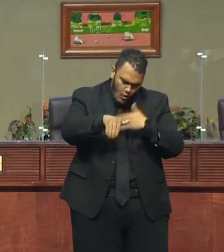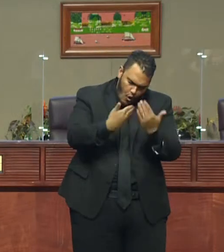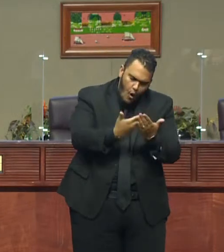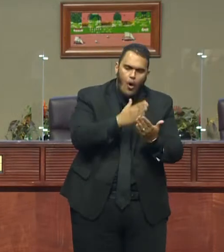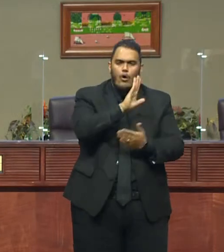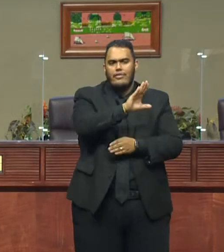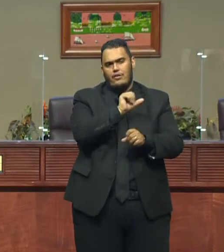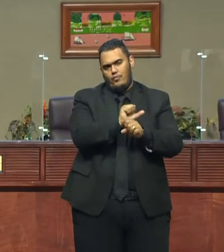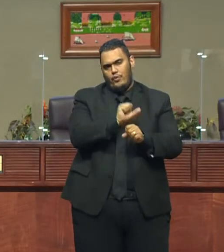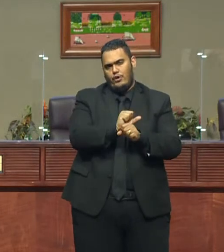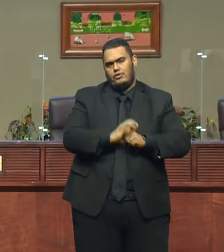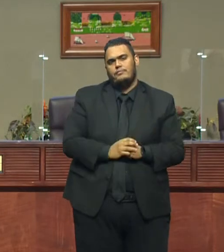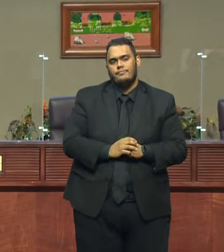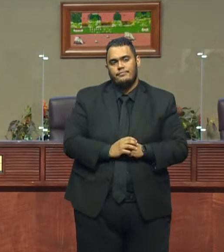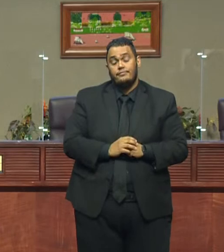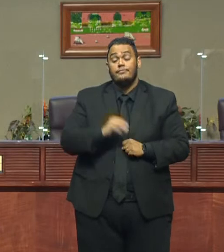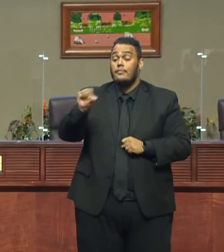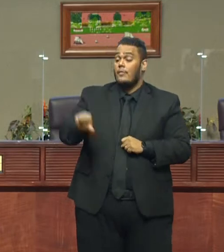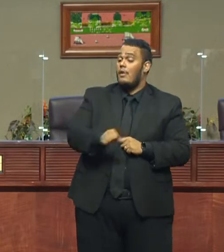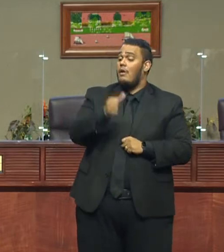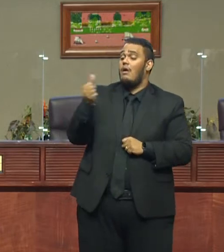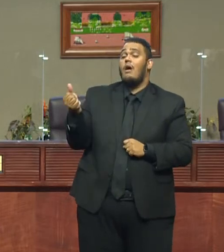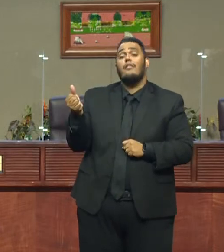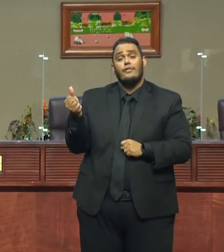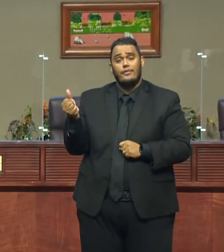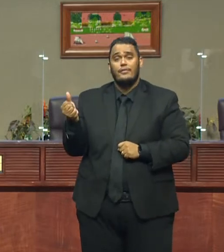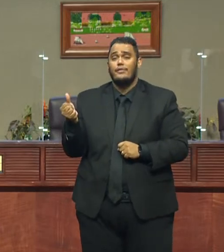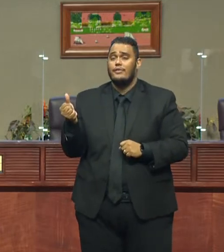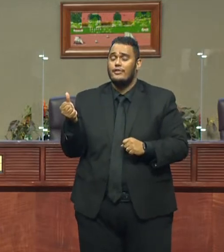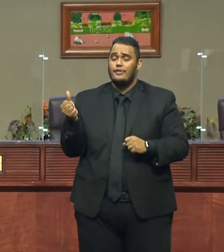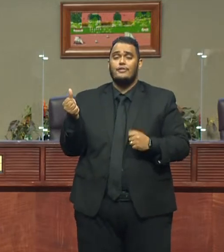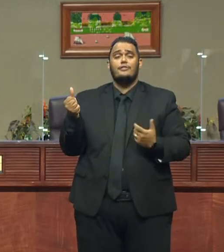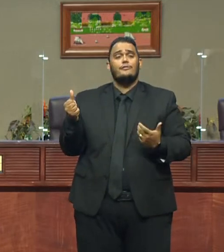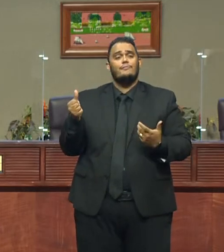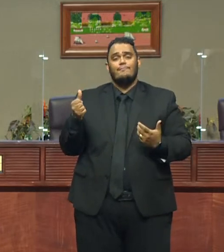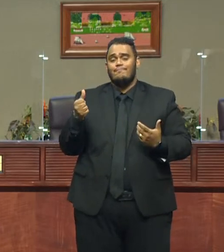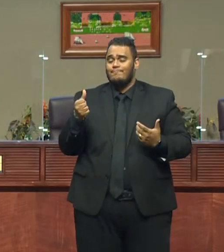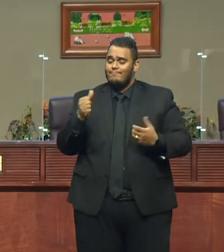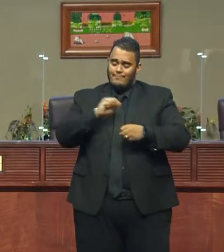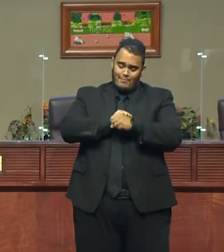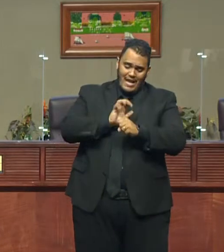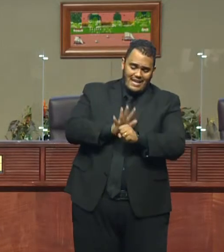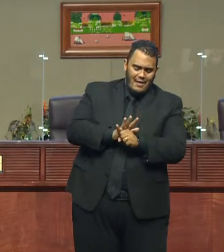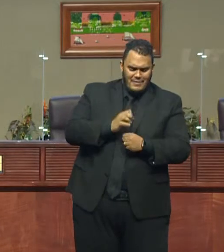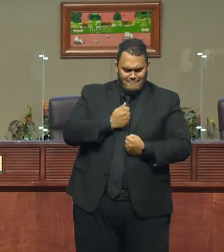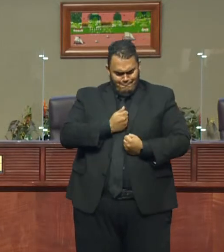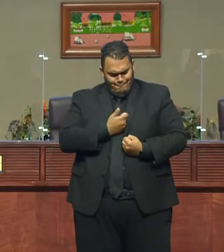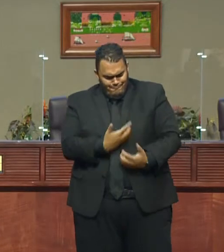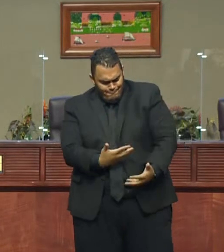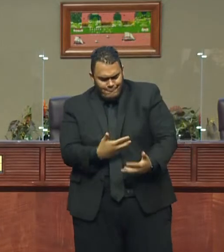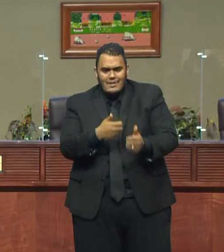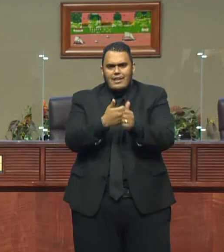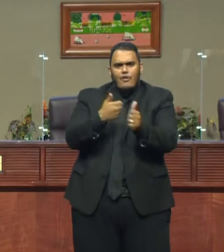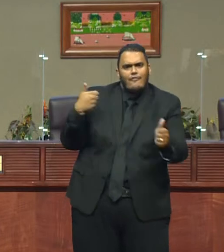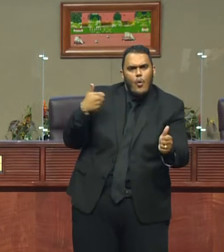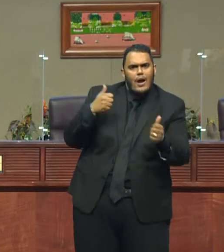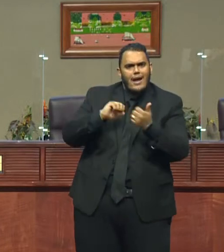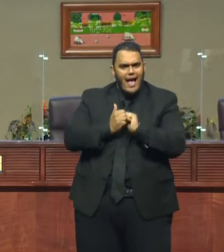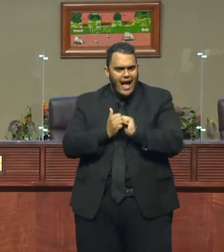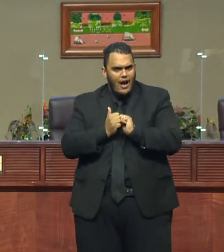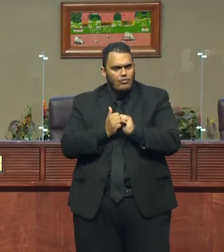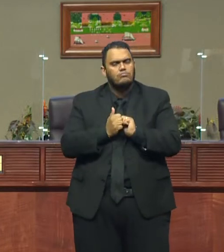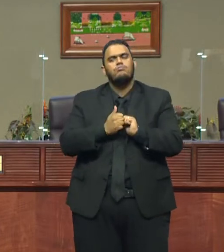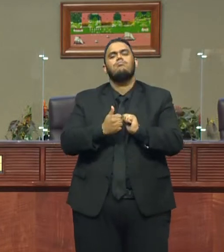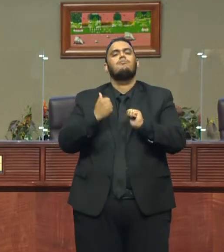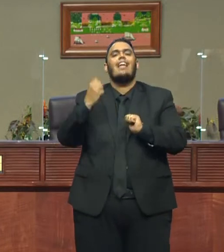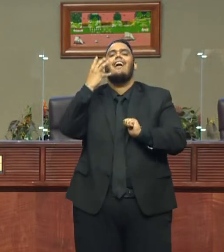Another way to break from pandemic fatigue is by safely enjoying outside activities. I've talked about that